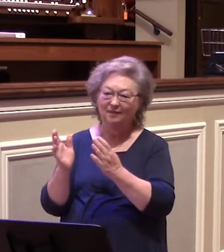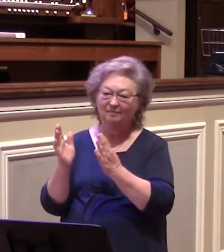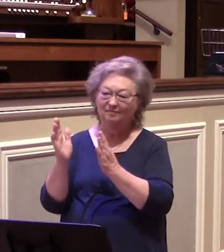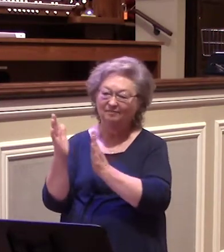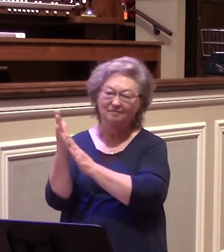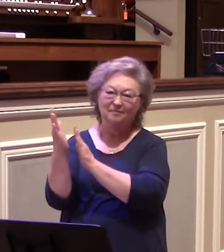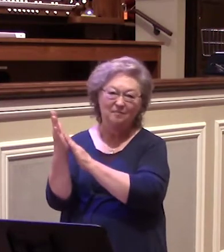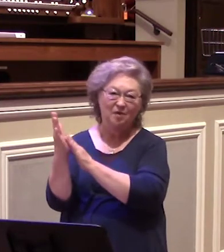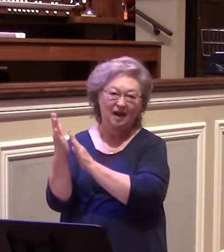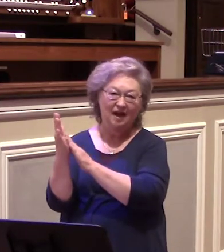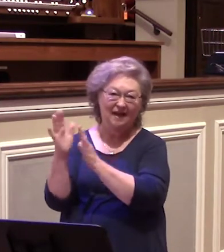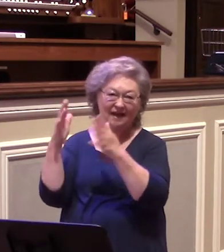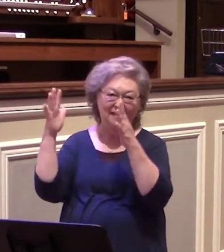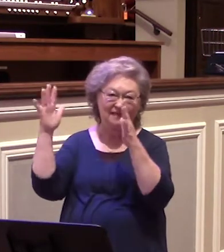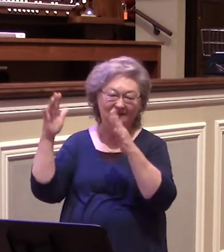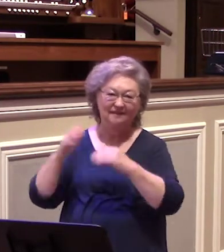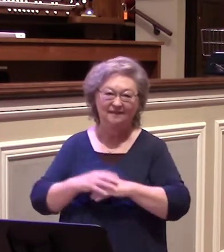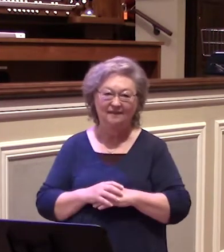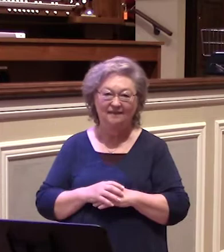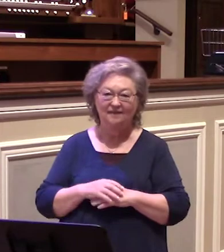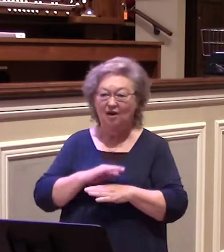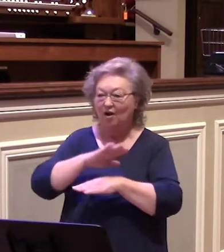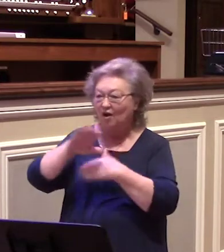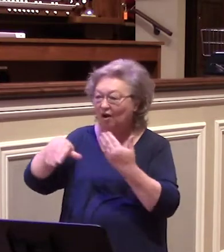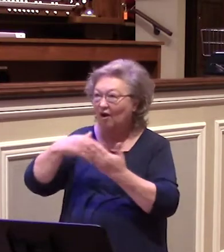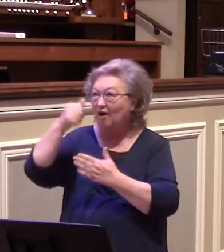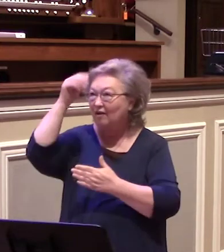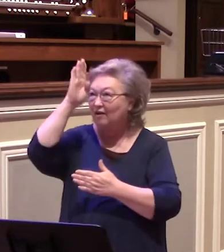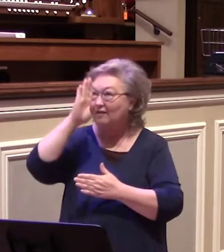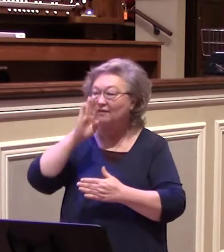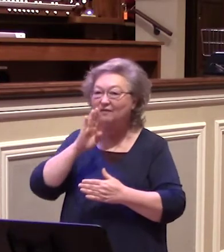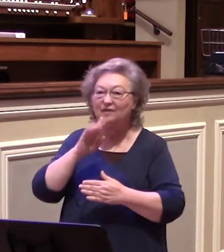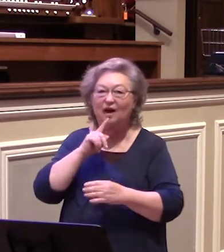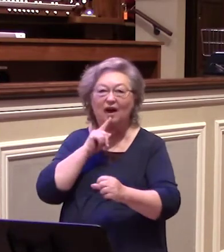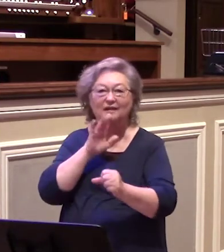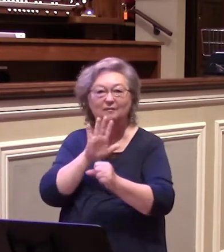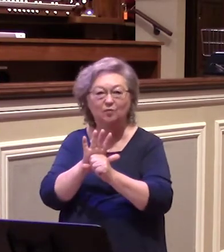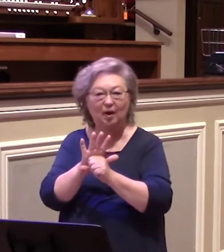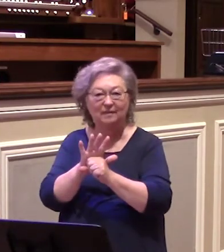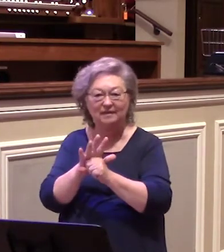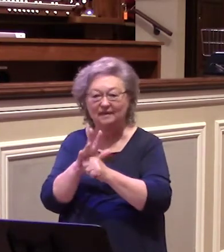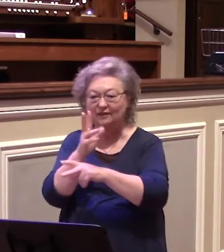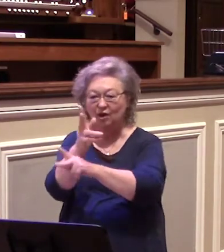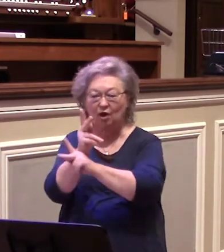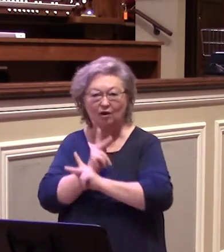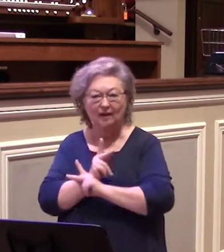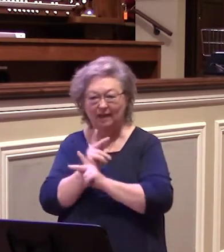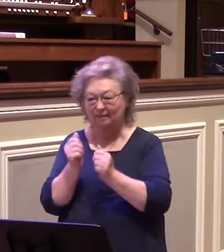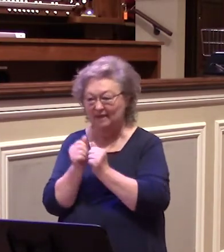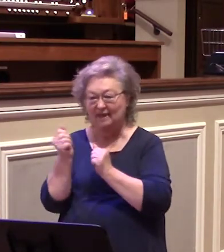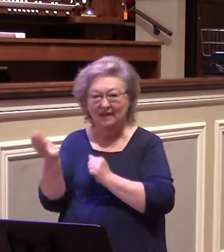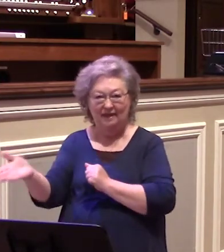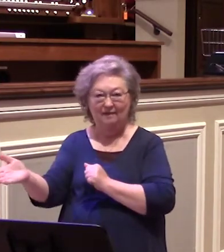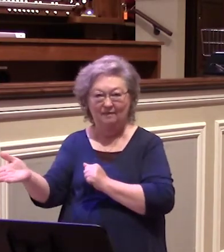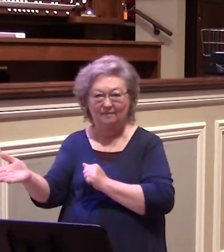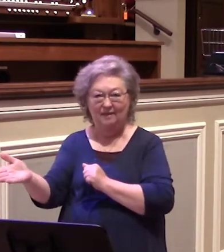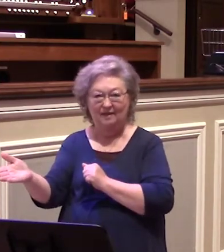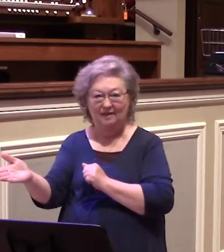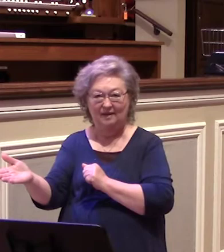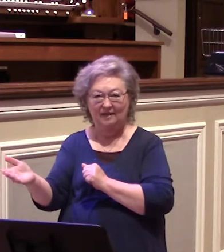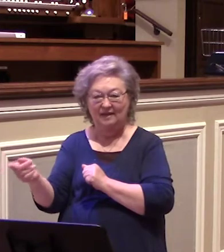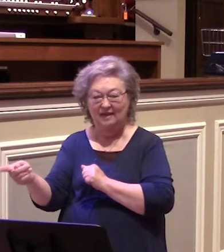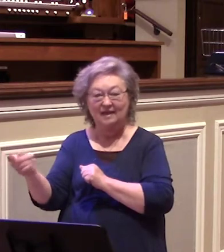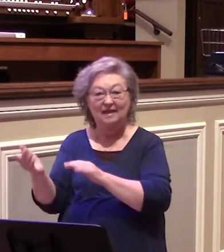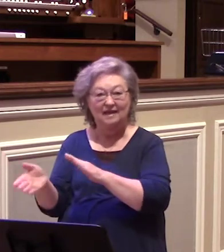Because he is the one in whom all of God's promises are kept. As Paul says, he's God's yes to you this